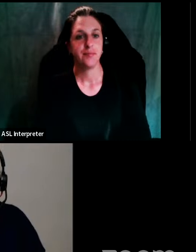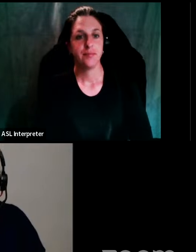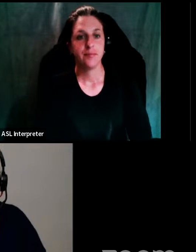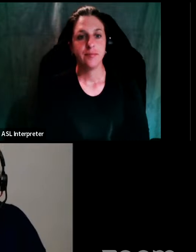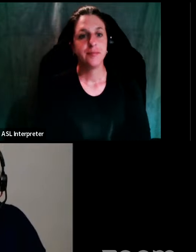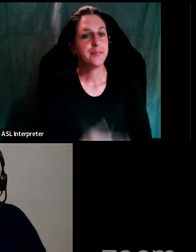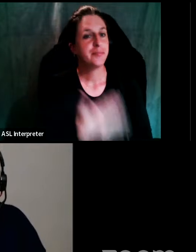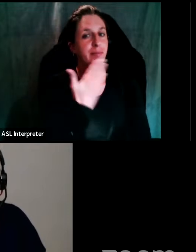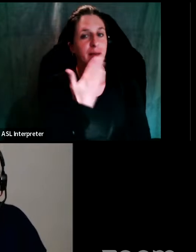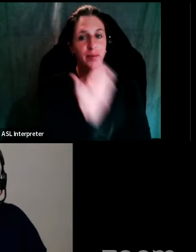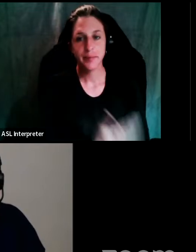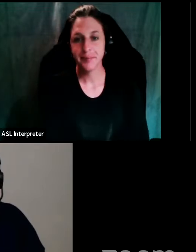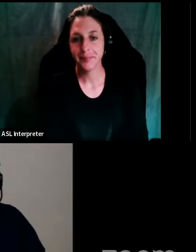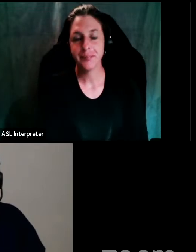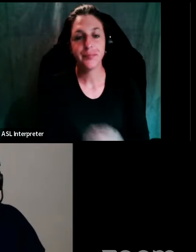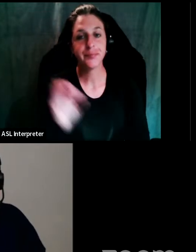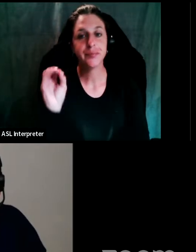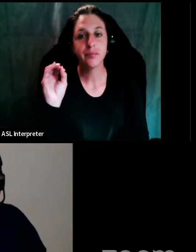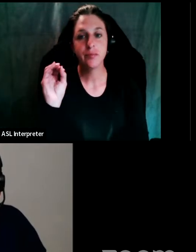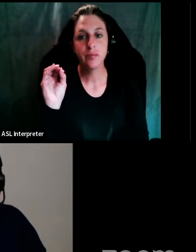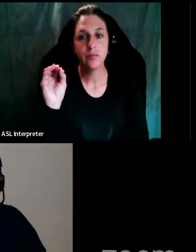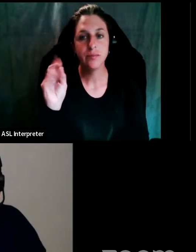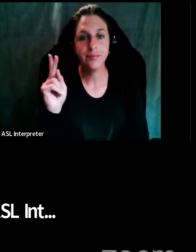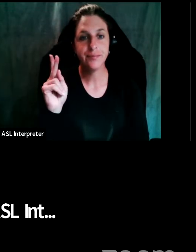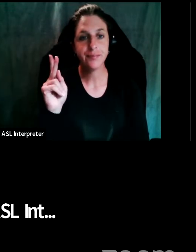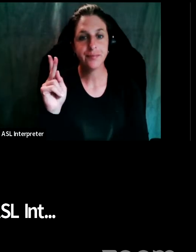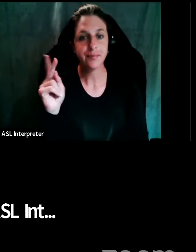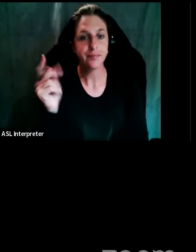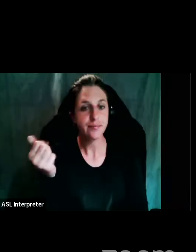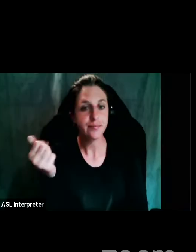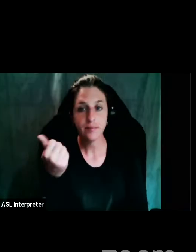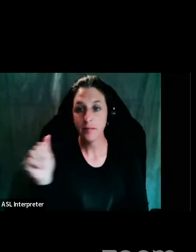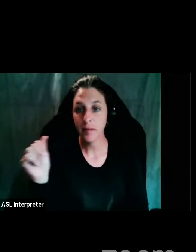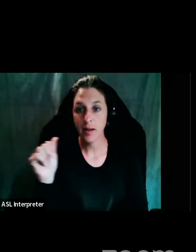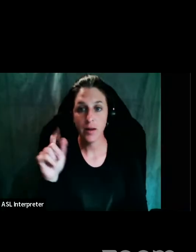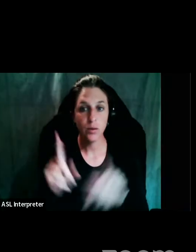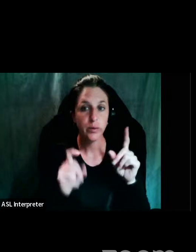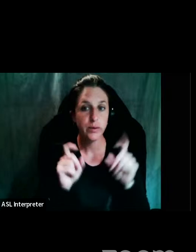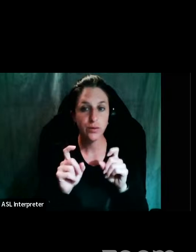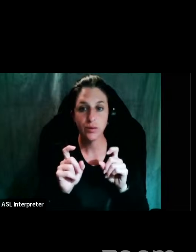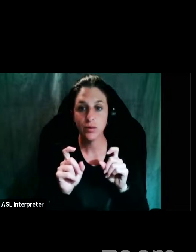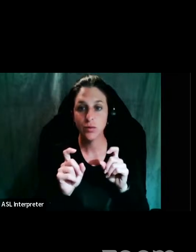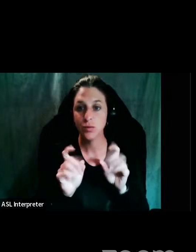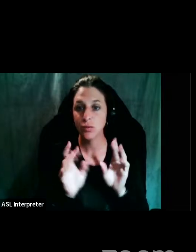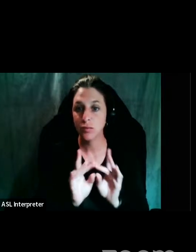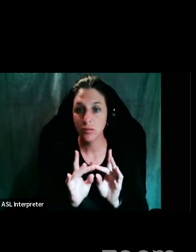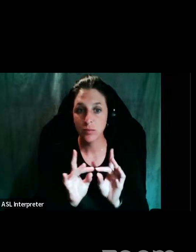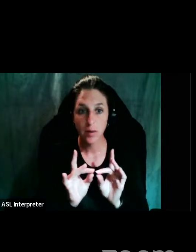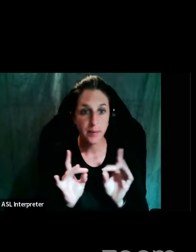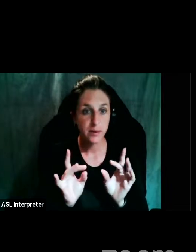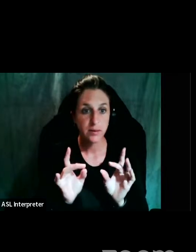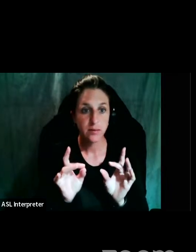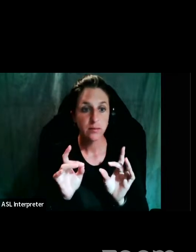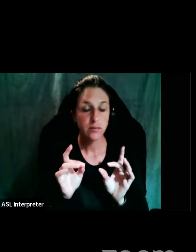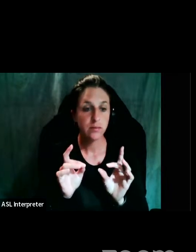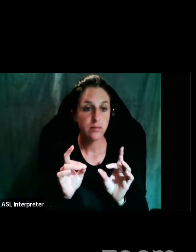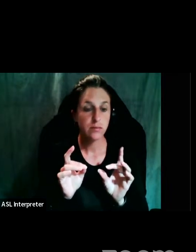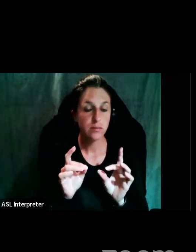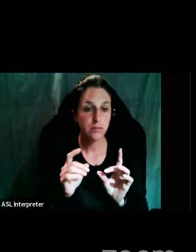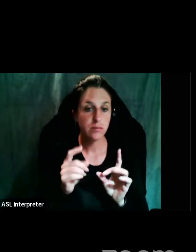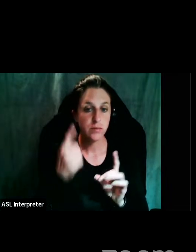Thank you. Okay, are there any questions or comments from the board in respect